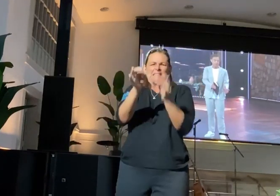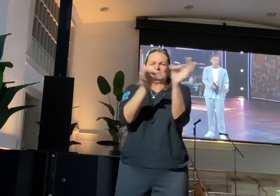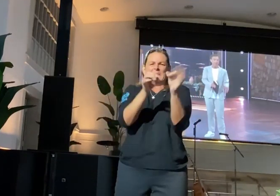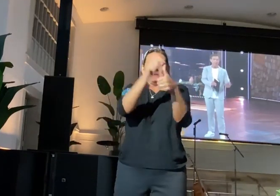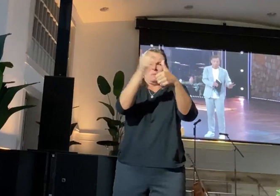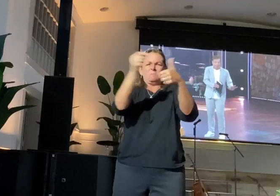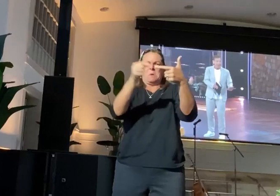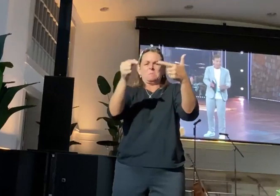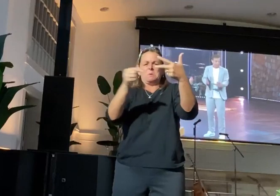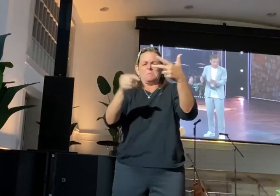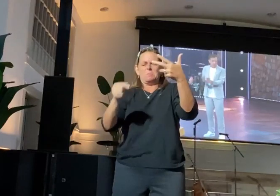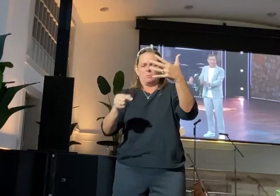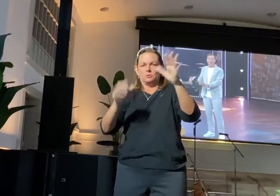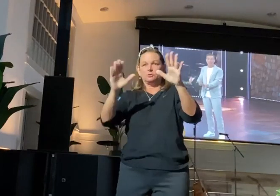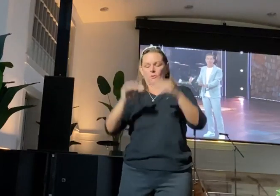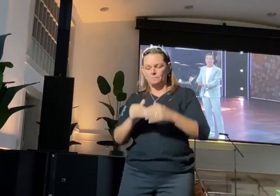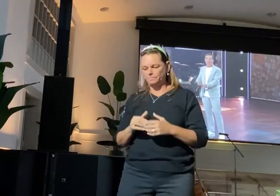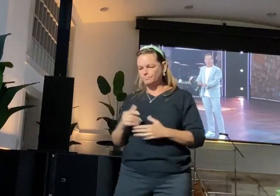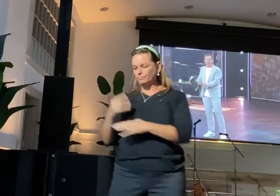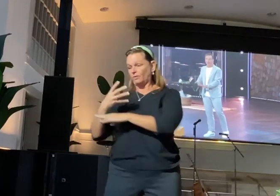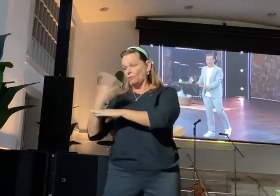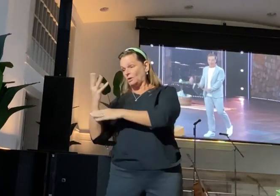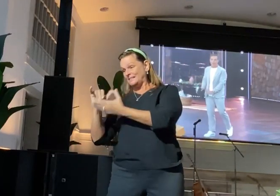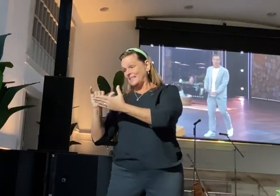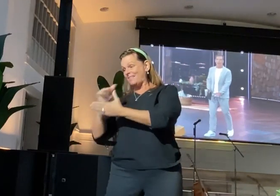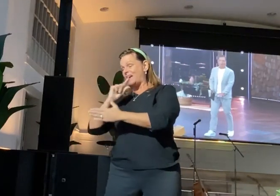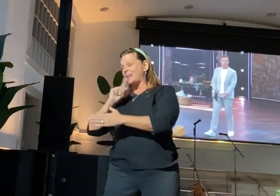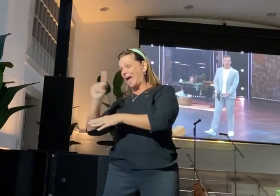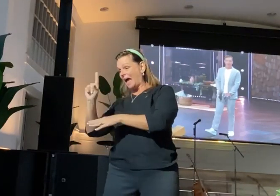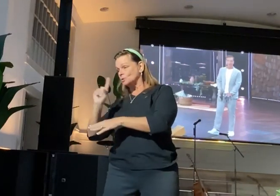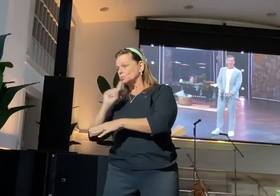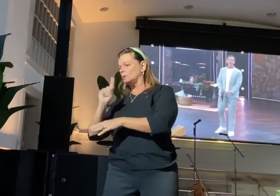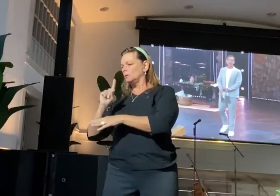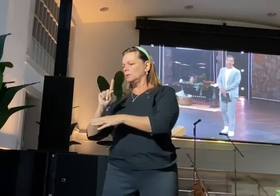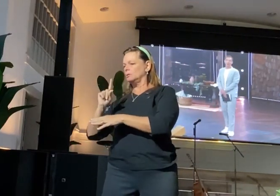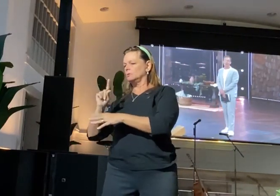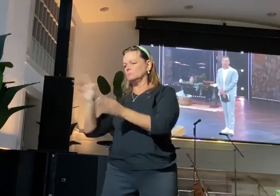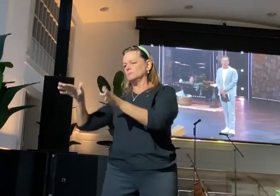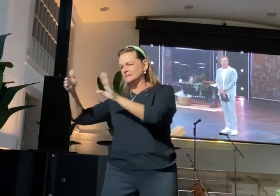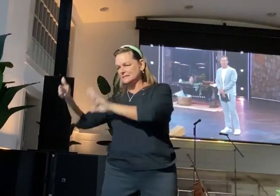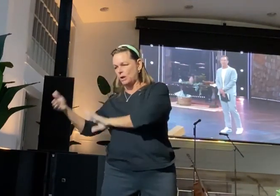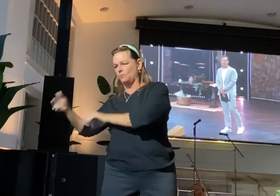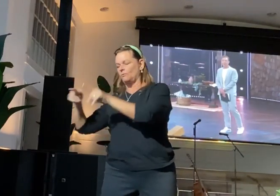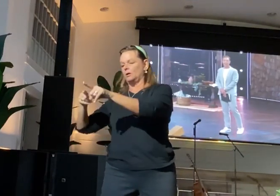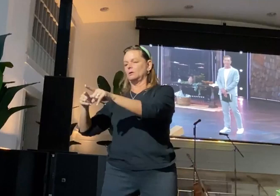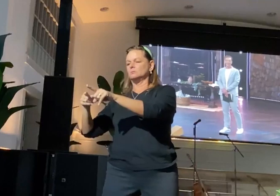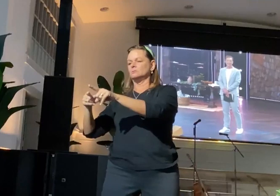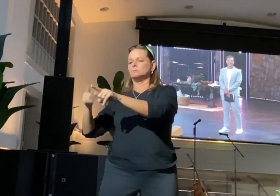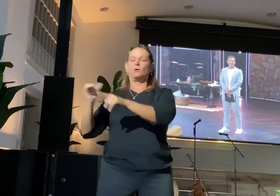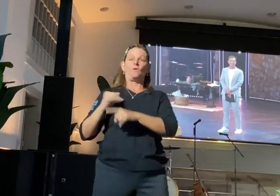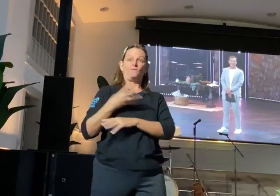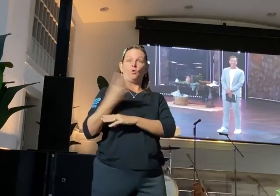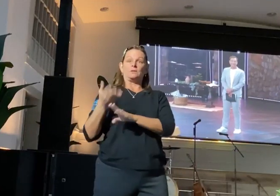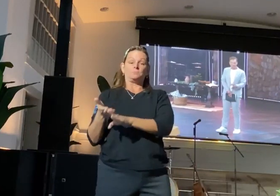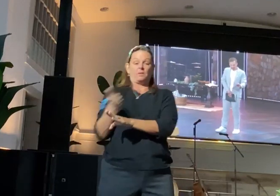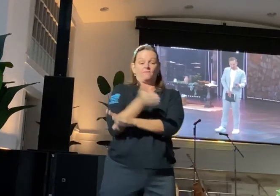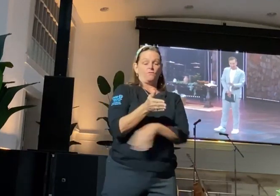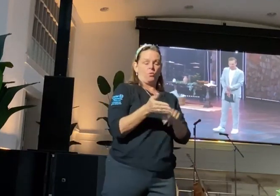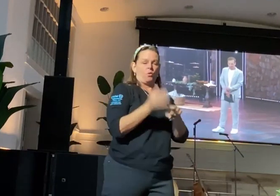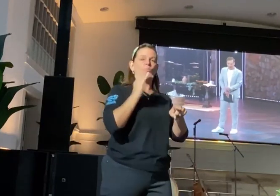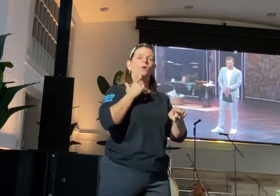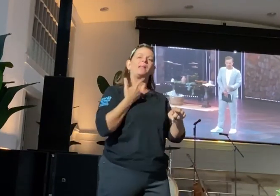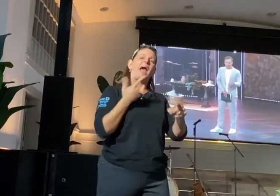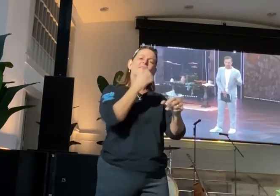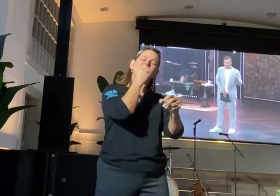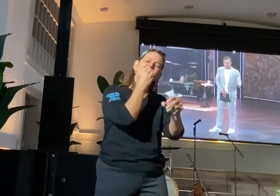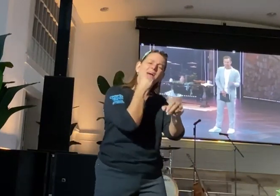first month, 4 days before the sacrifice would actually be made. And according to the Gospel of John, and